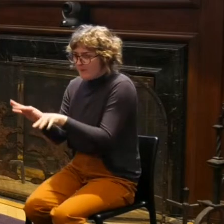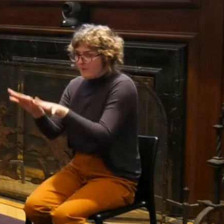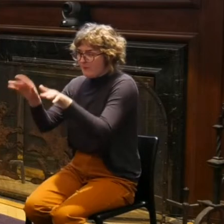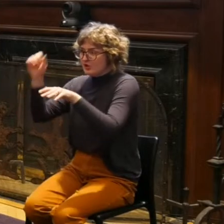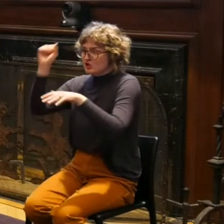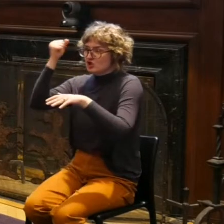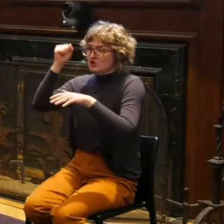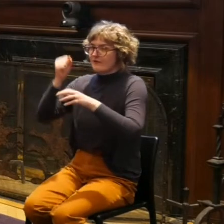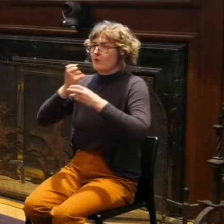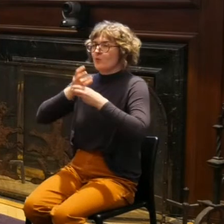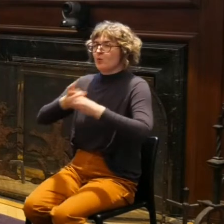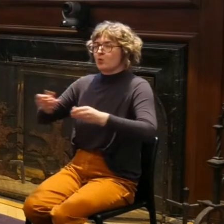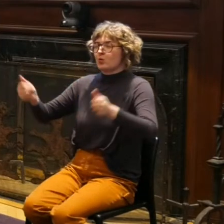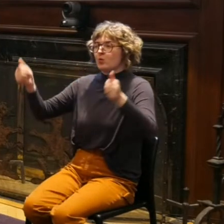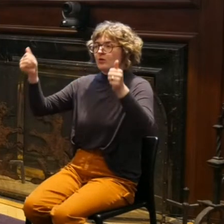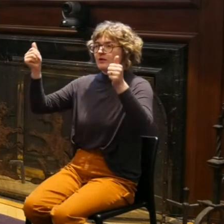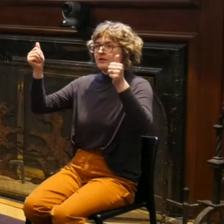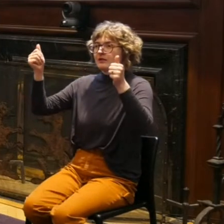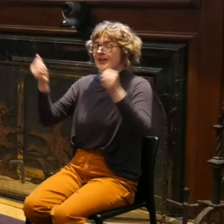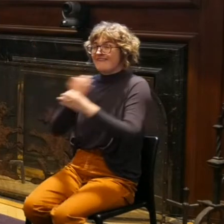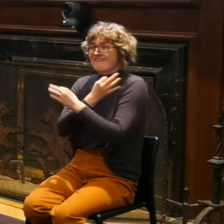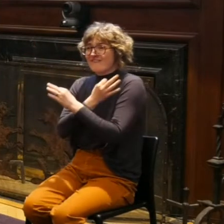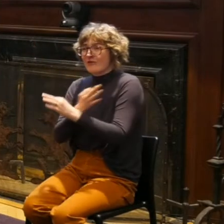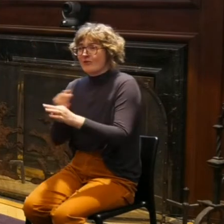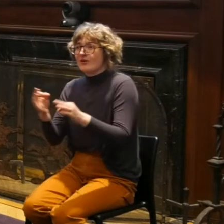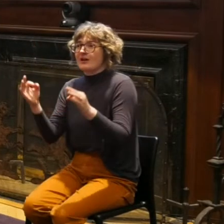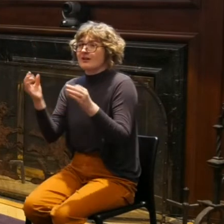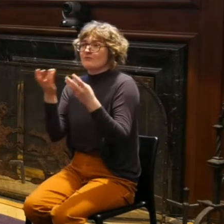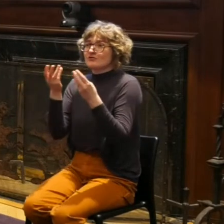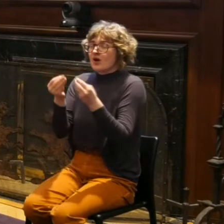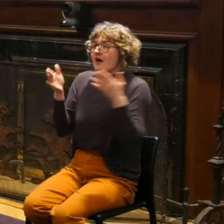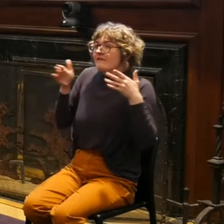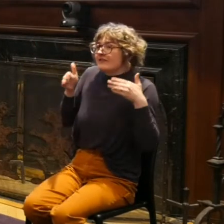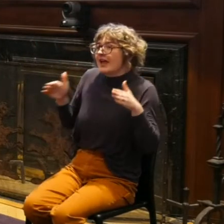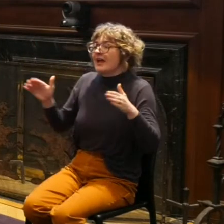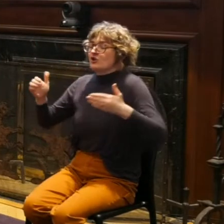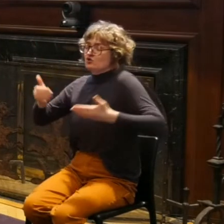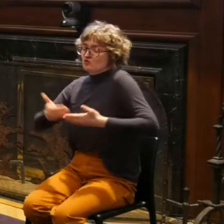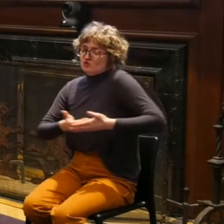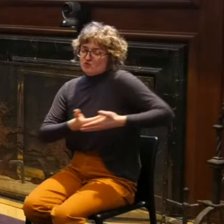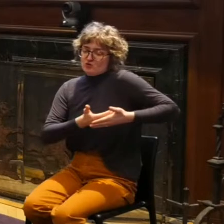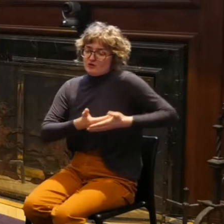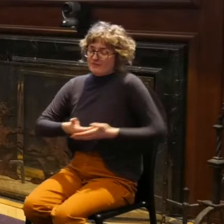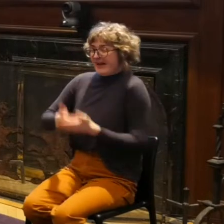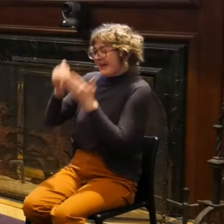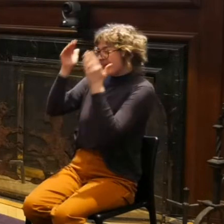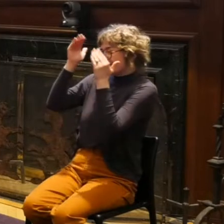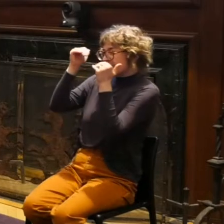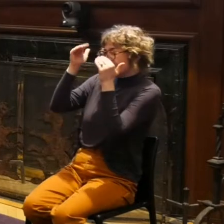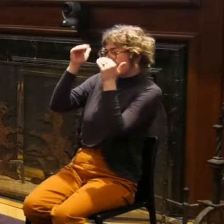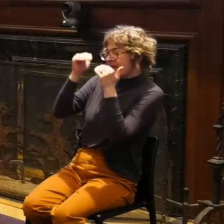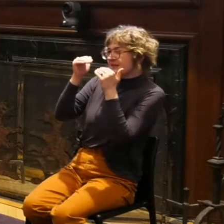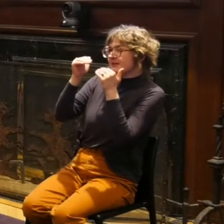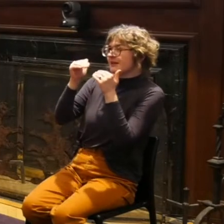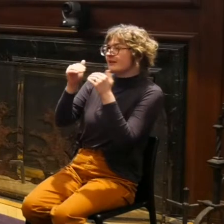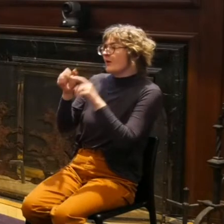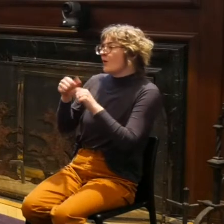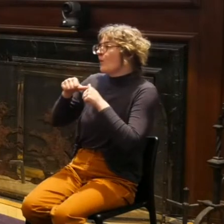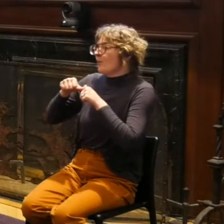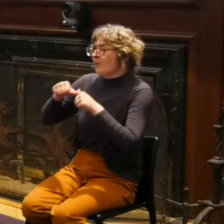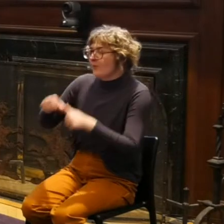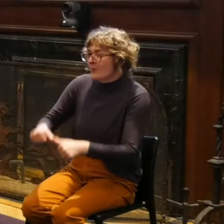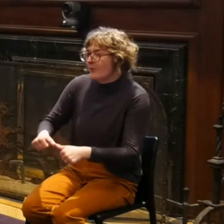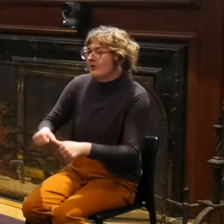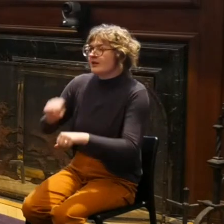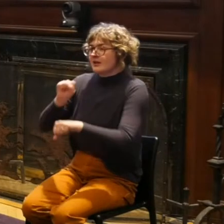shh. Salvation, my soft angel, has cradled my limp expectation, able to fathom by vocation